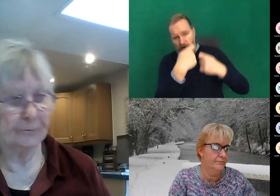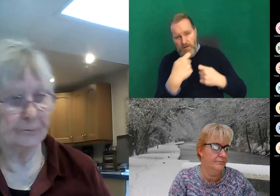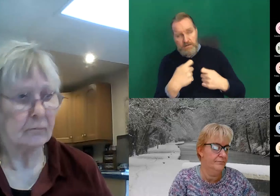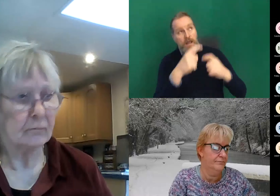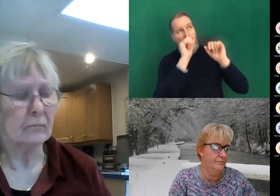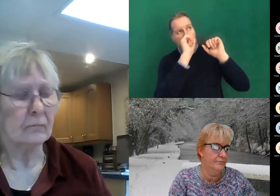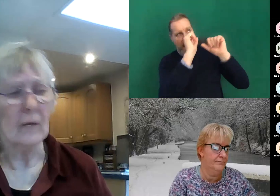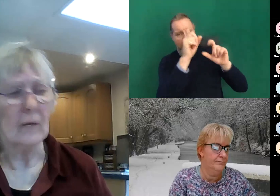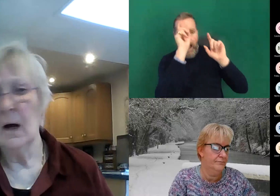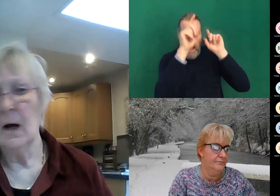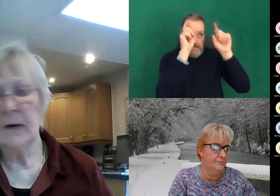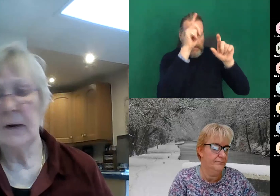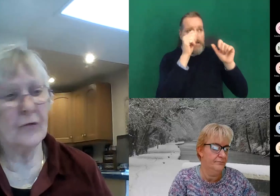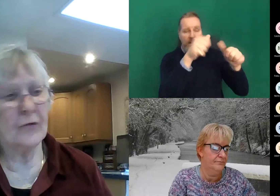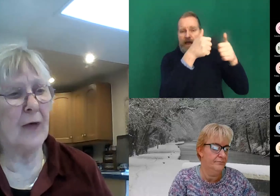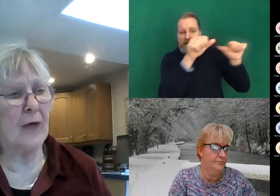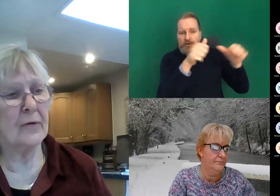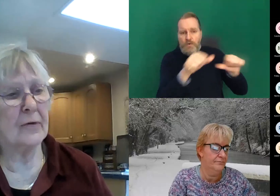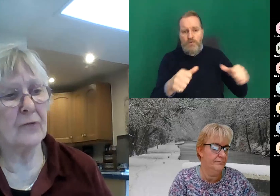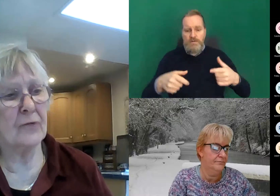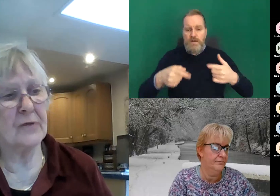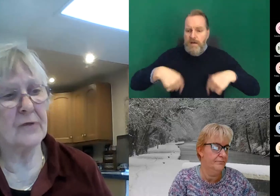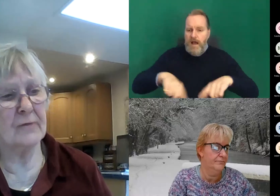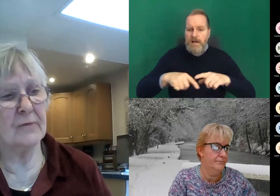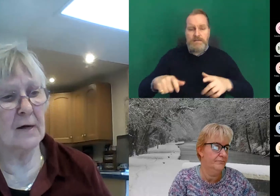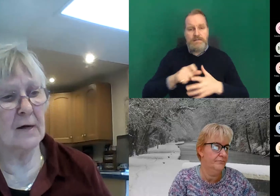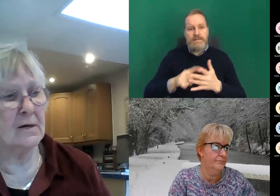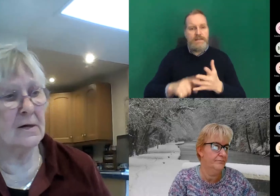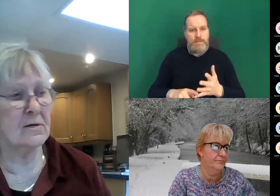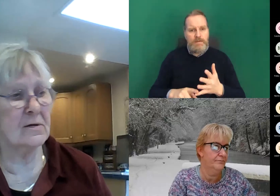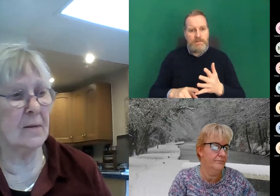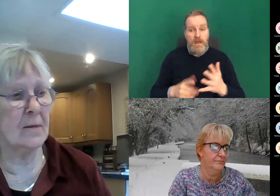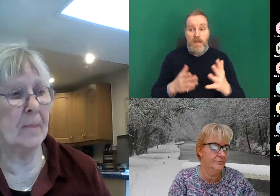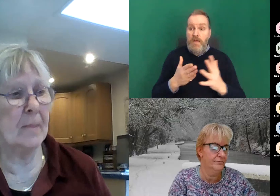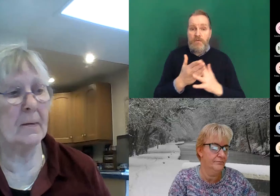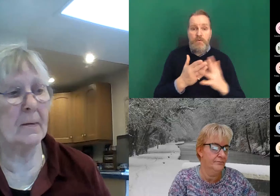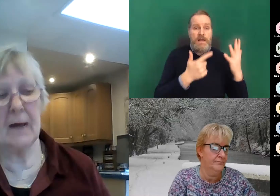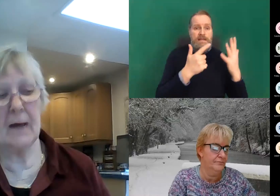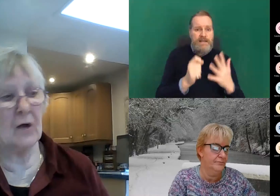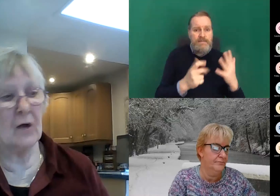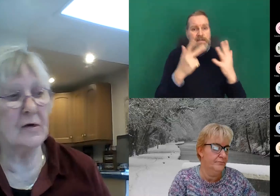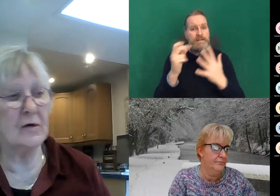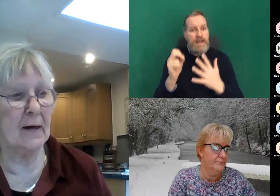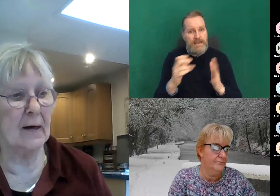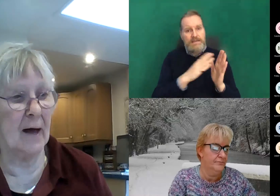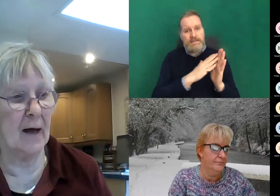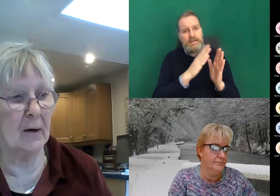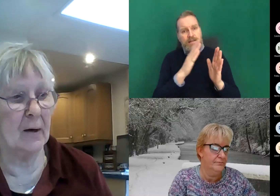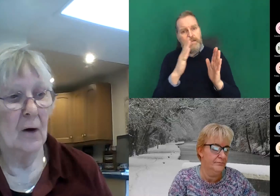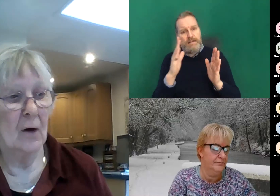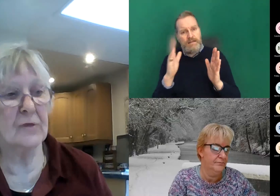solutions. Now, throughout the 70s and 80s, disabled people became